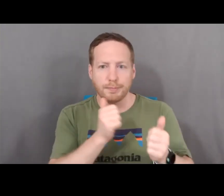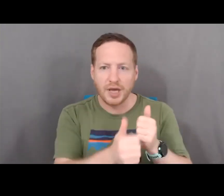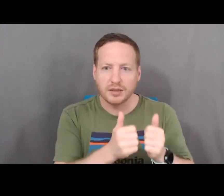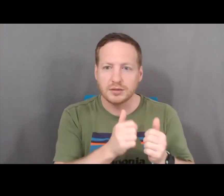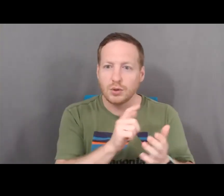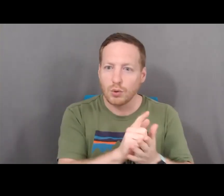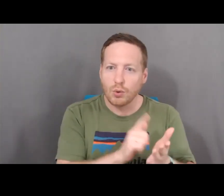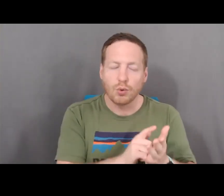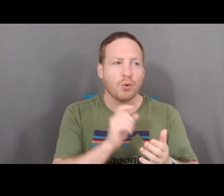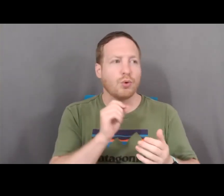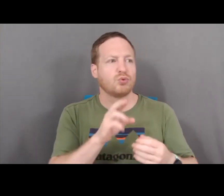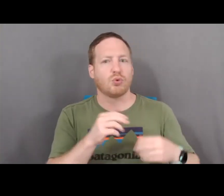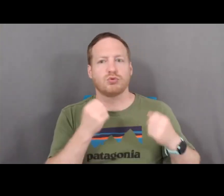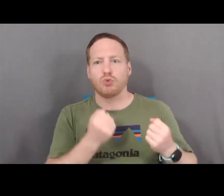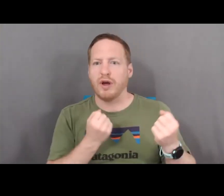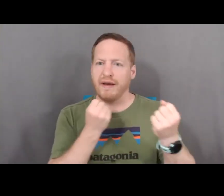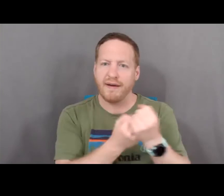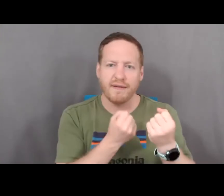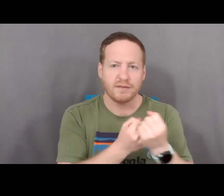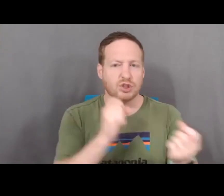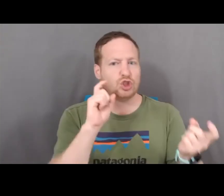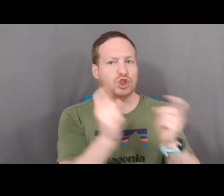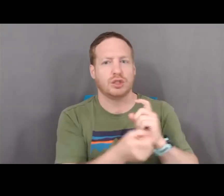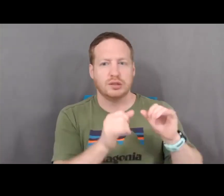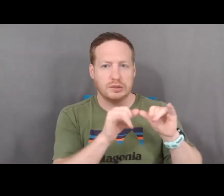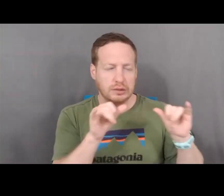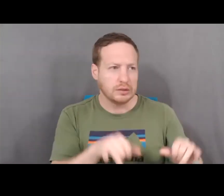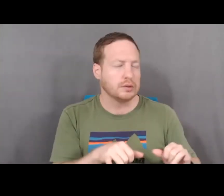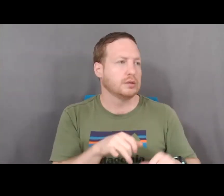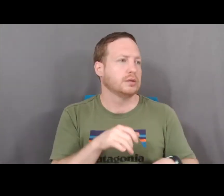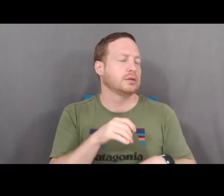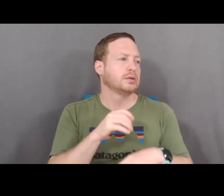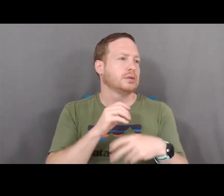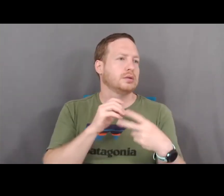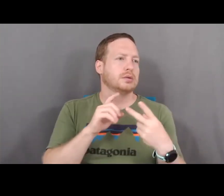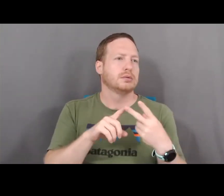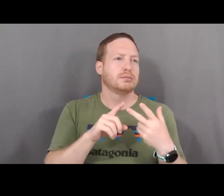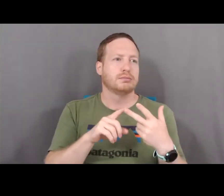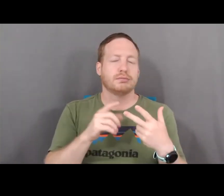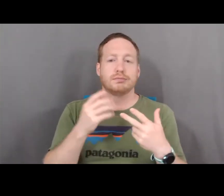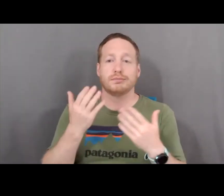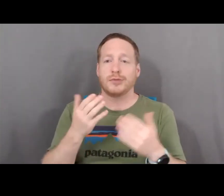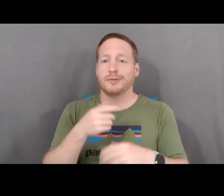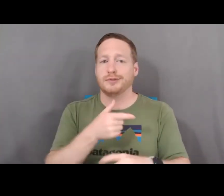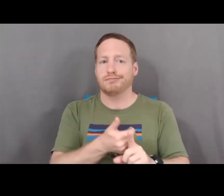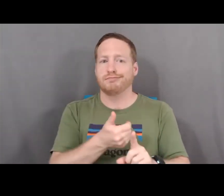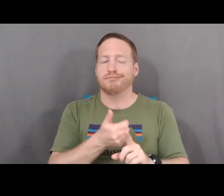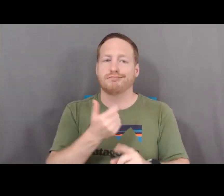active in helping pass new laws and a strong advocate to change the system. And the other,